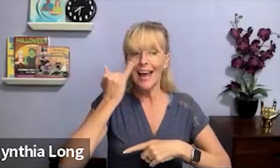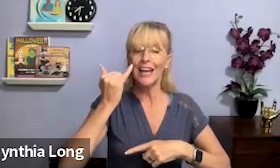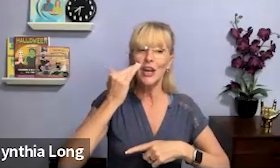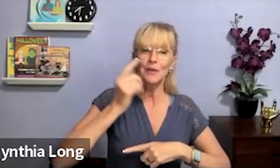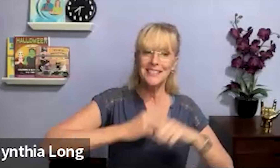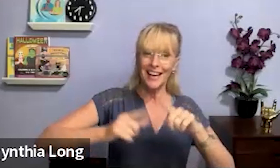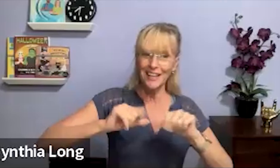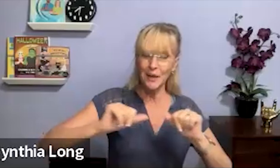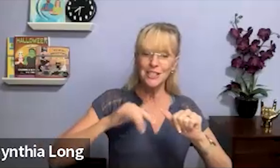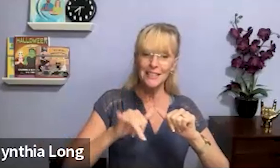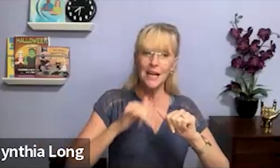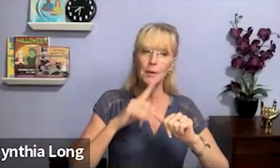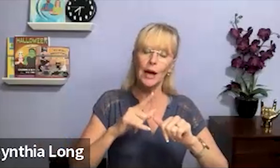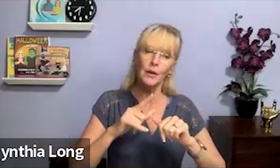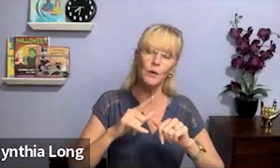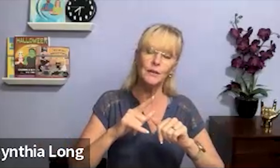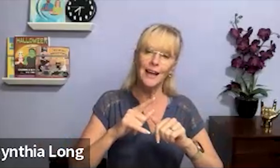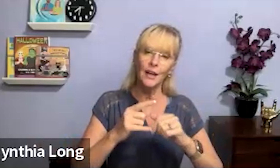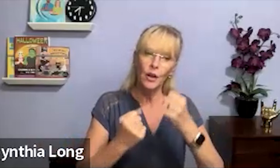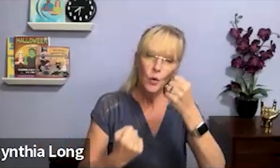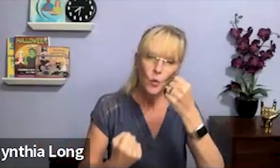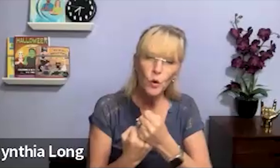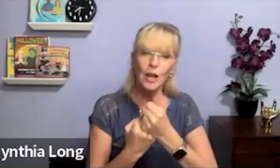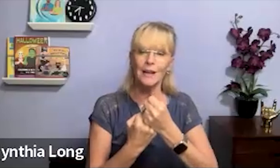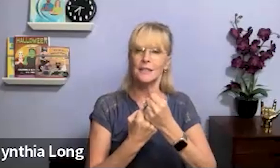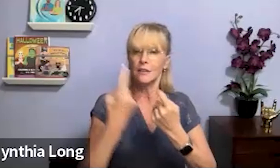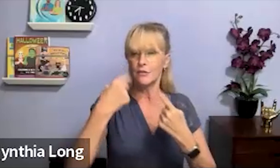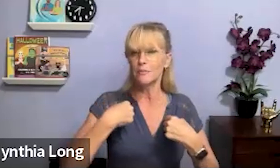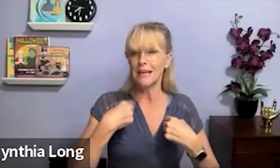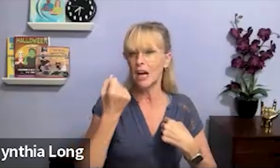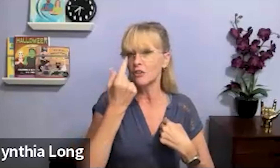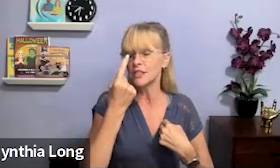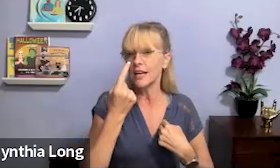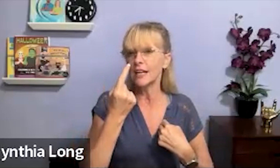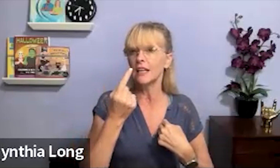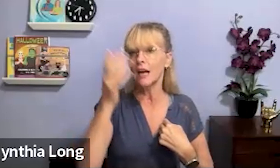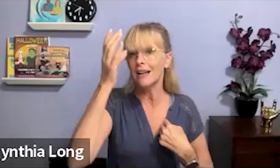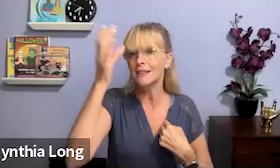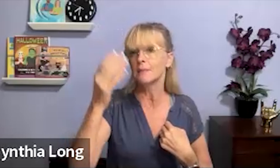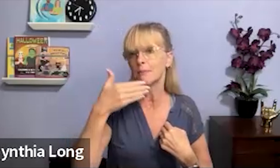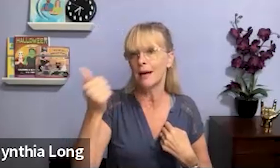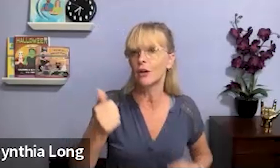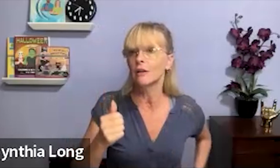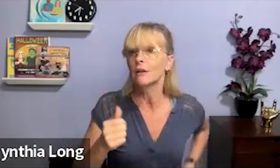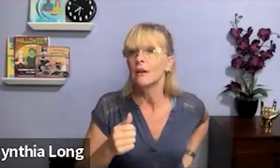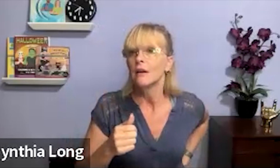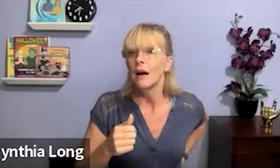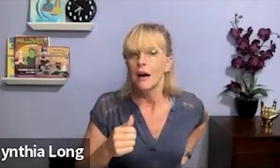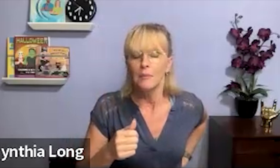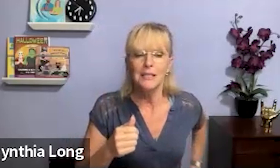had known sign language at that time, it kind of would have like locked it in for me, understanding concepts better.